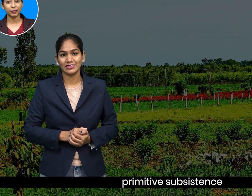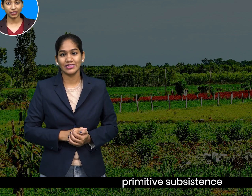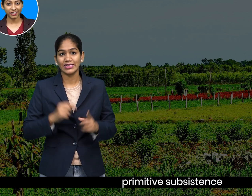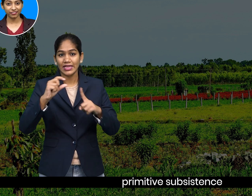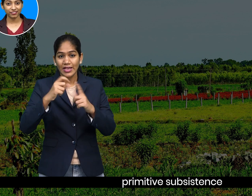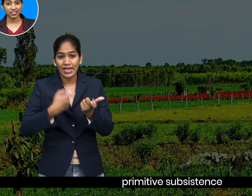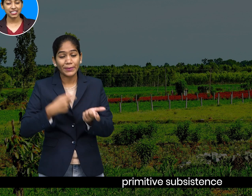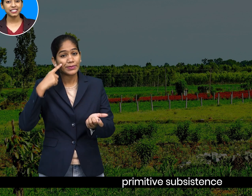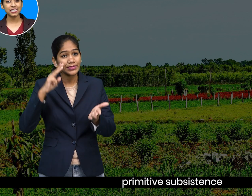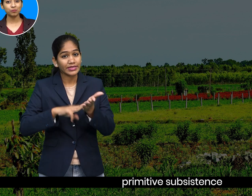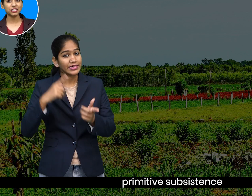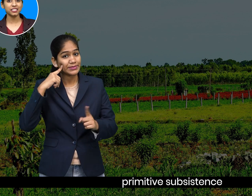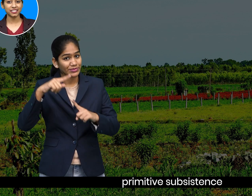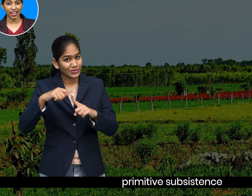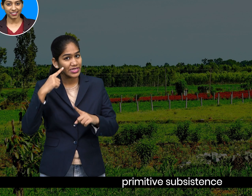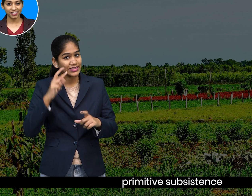Primitive